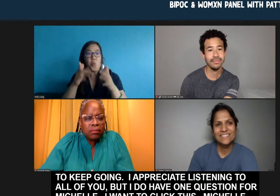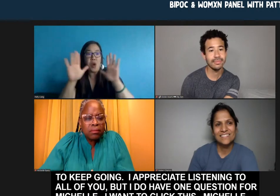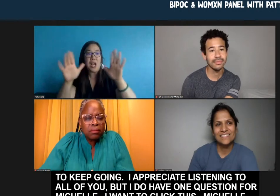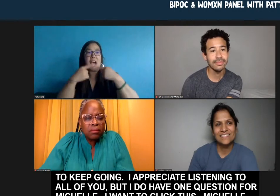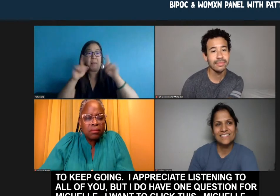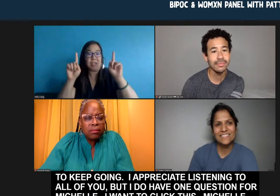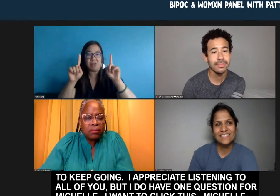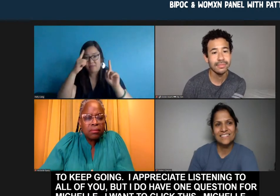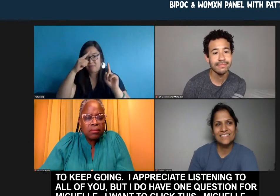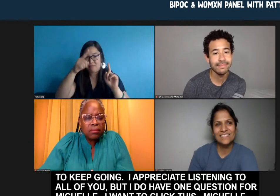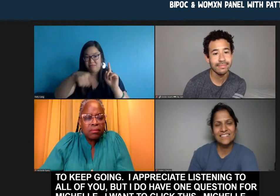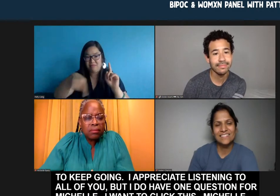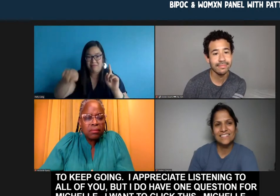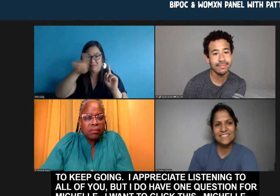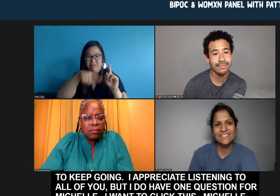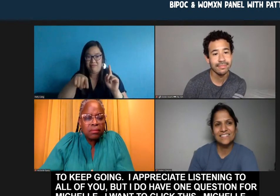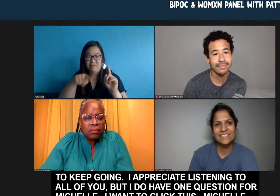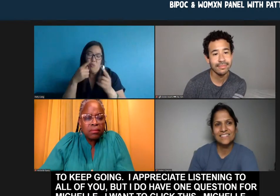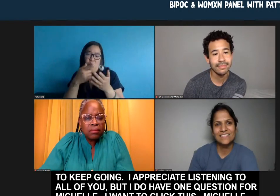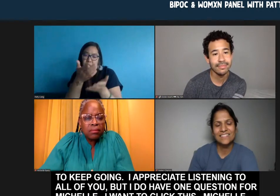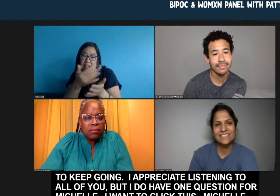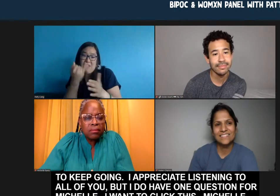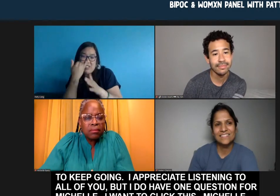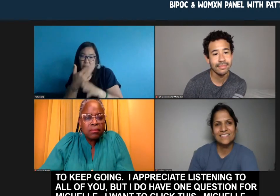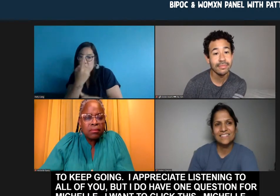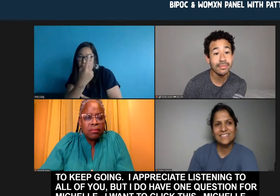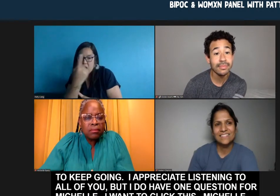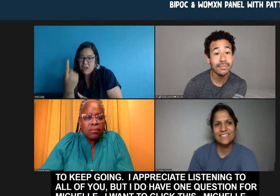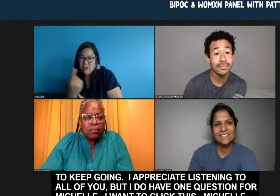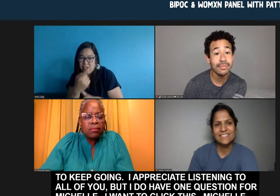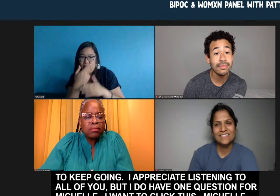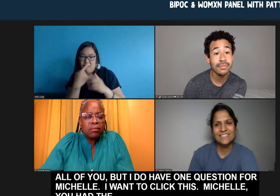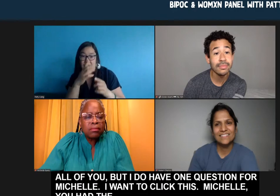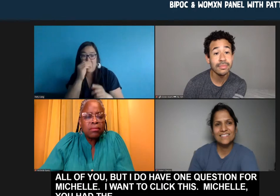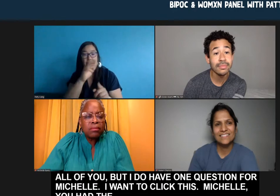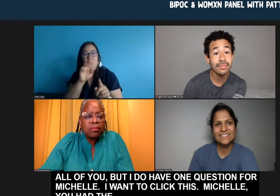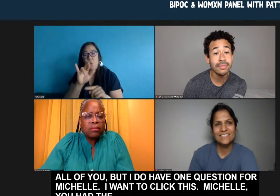you had the opportunity to view compensation.